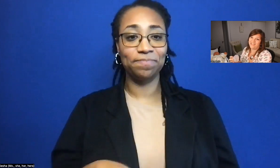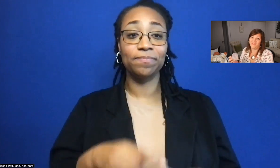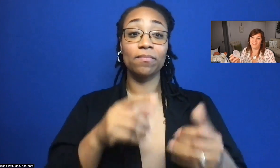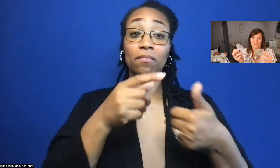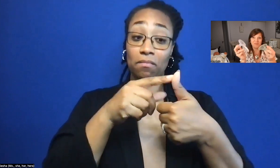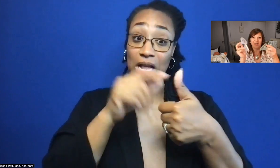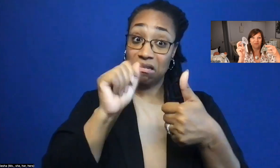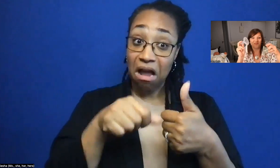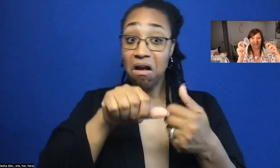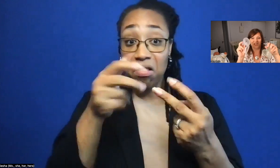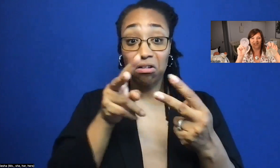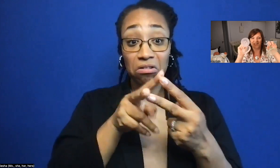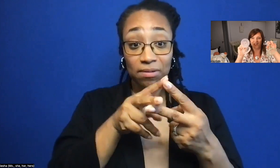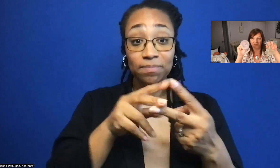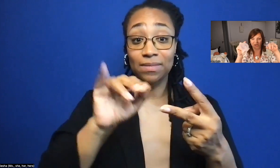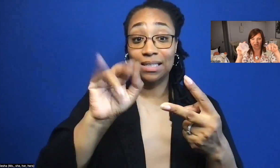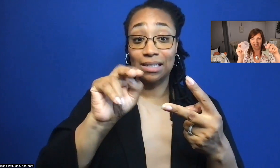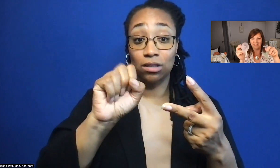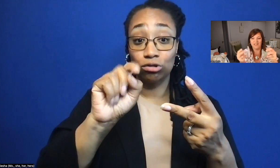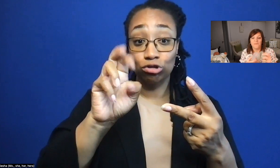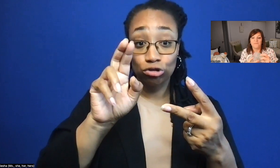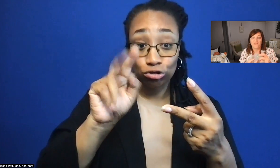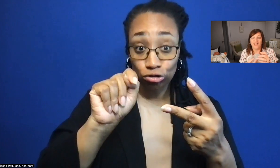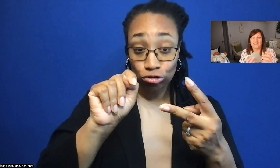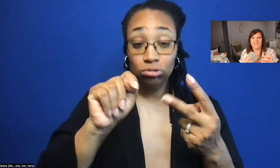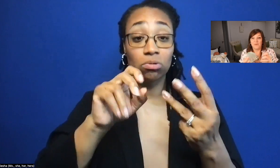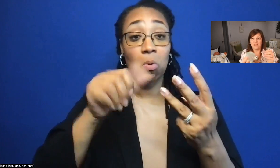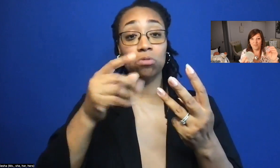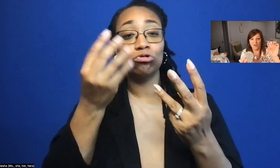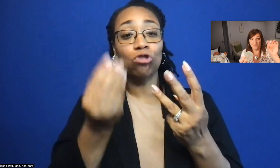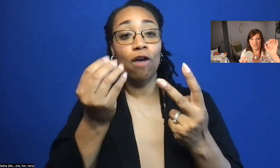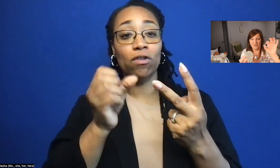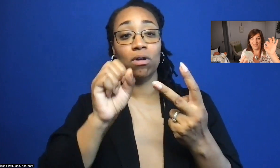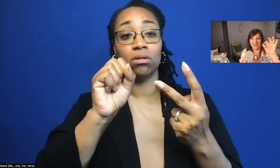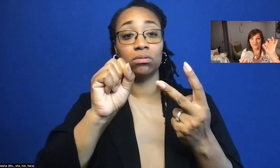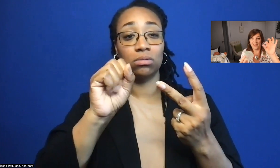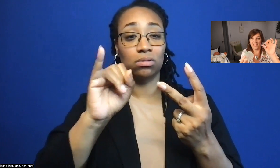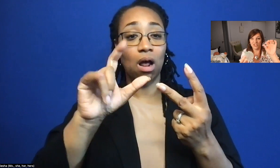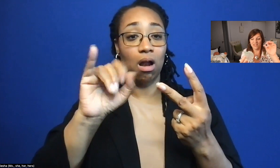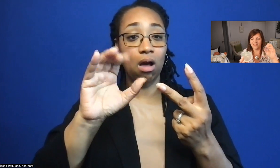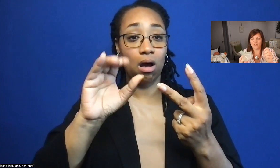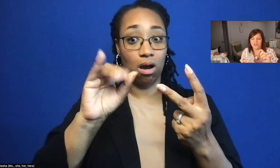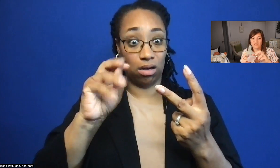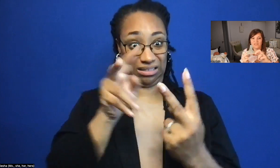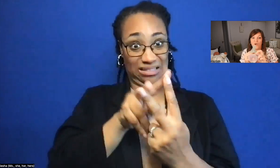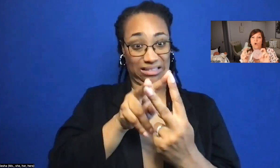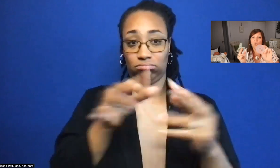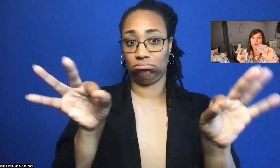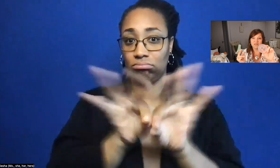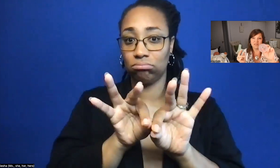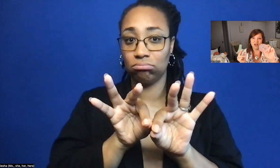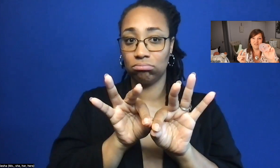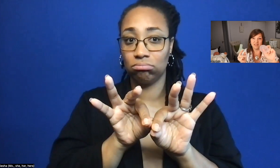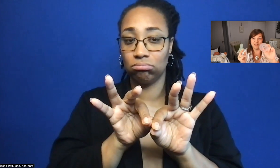lots of different pump flanges on the market. I typically put people in flange inserts